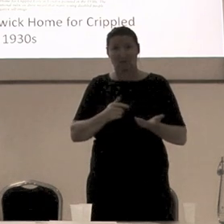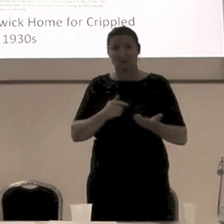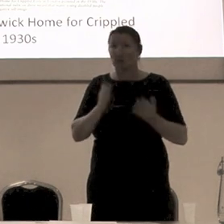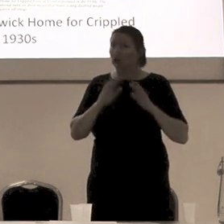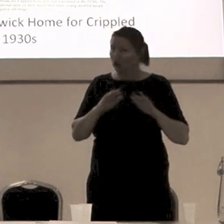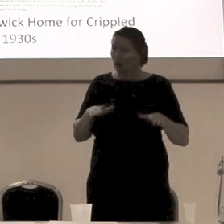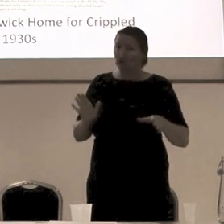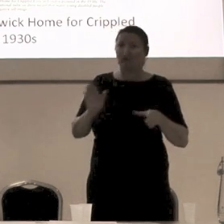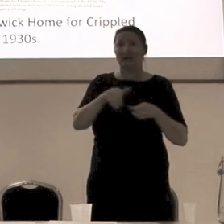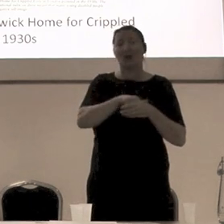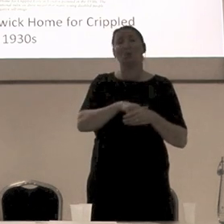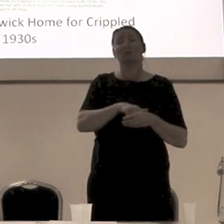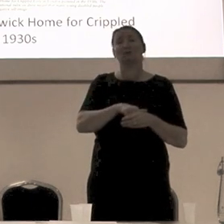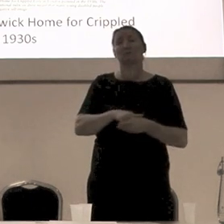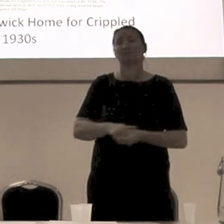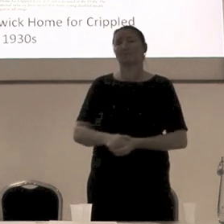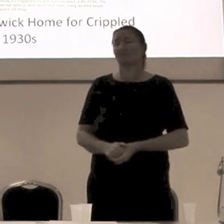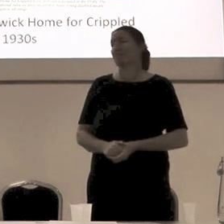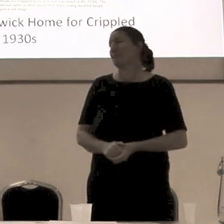there as well.